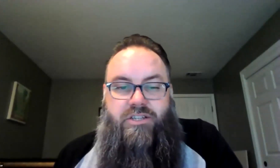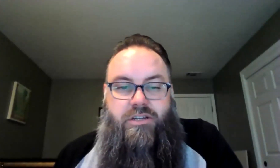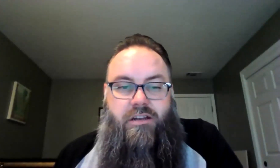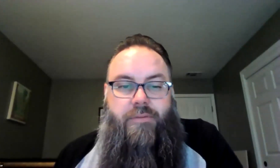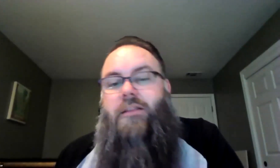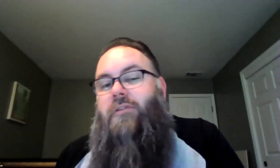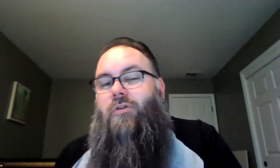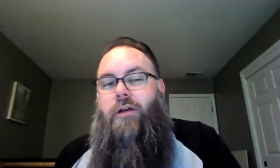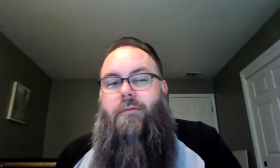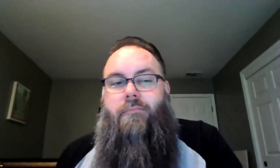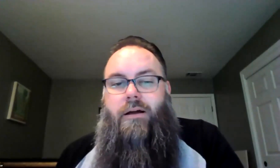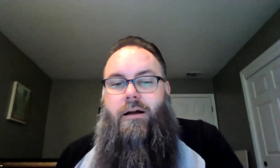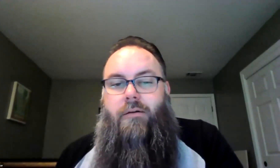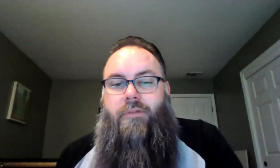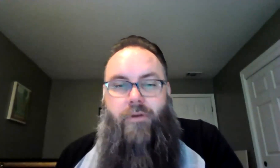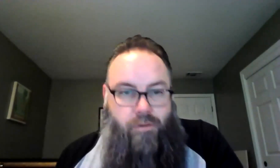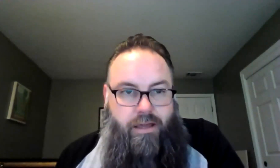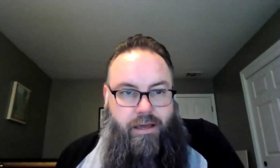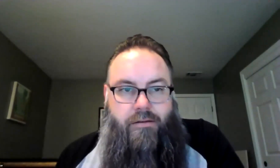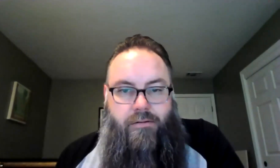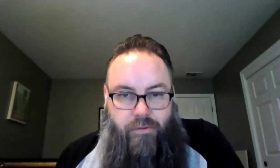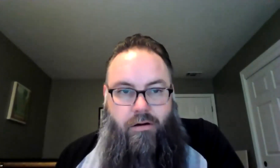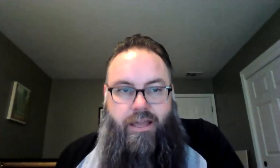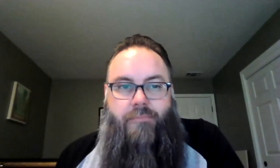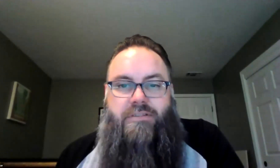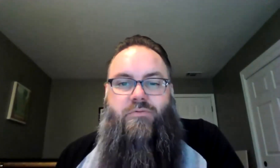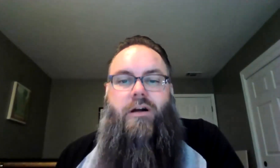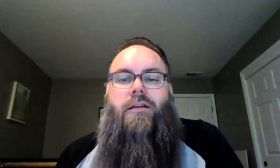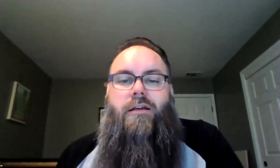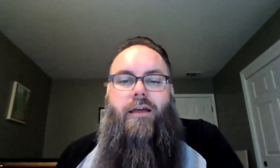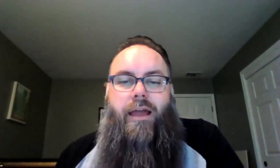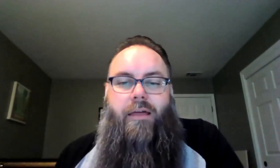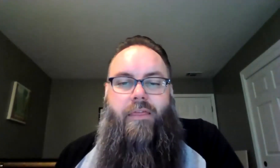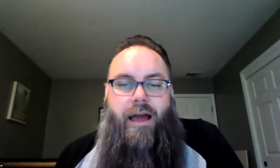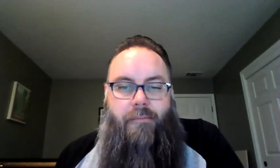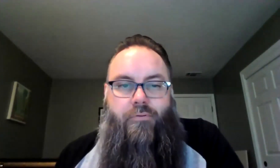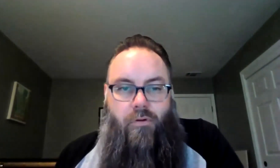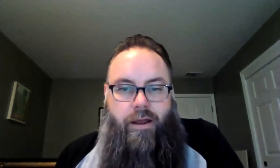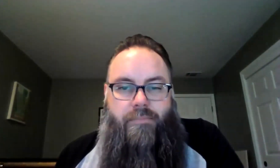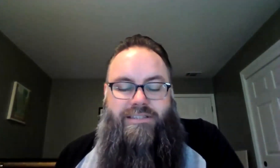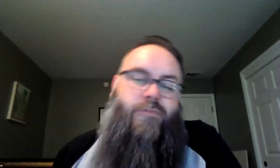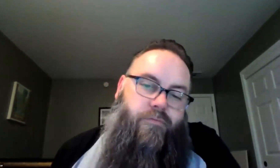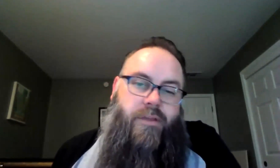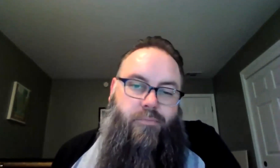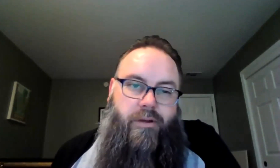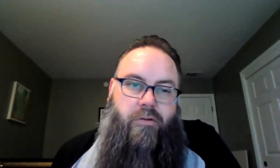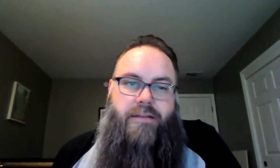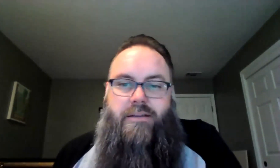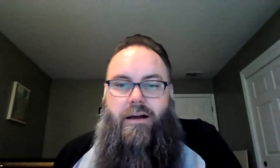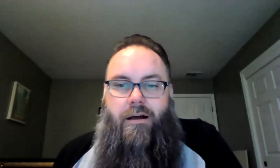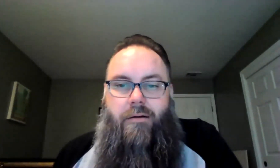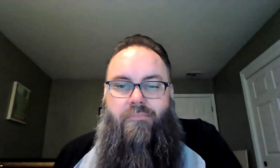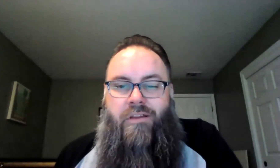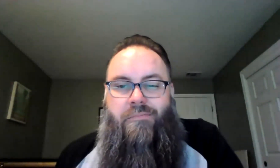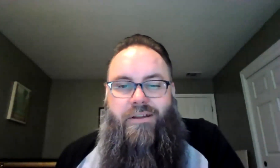the Transition to Independent Living program that we are looking at doing on campus as well. And that program is different from the employment